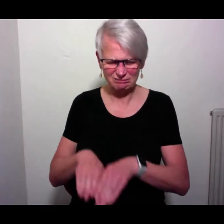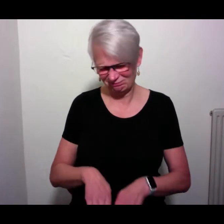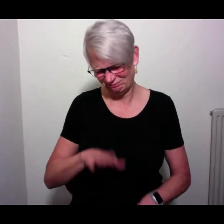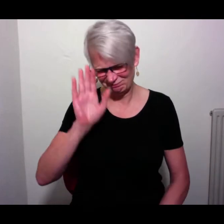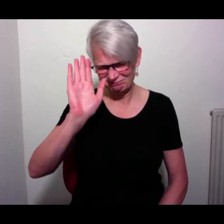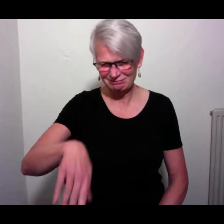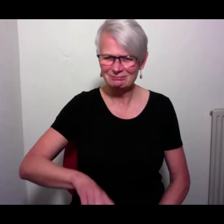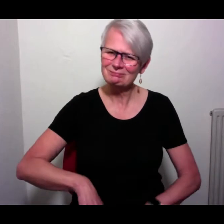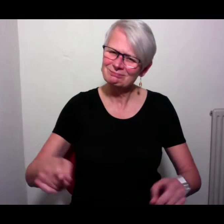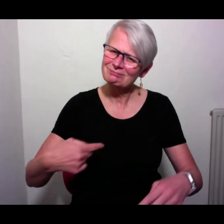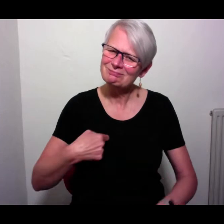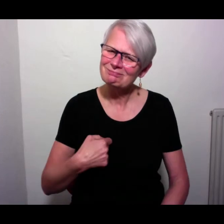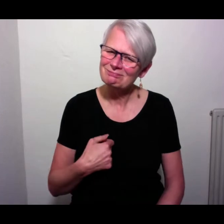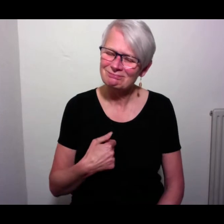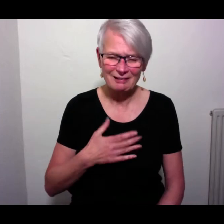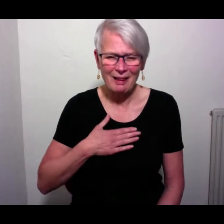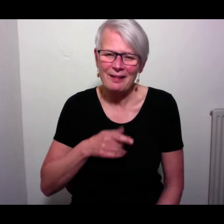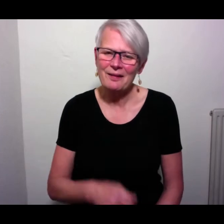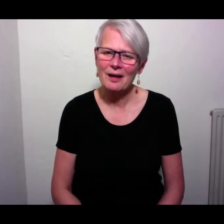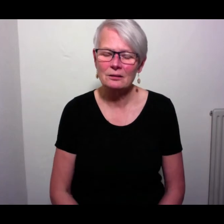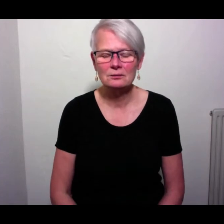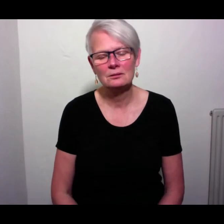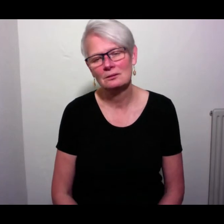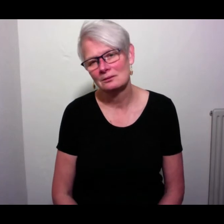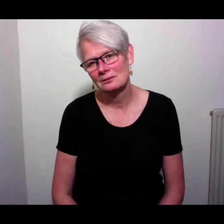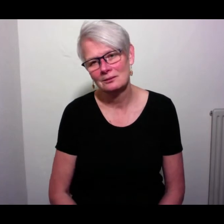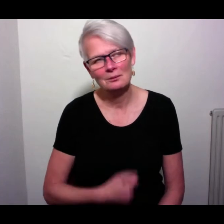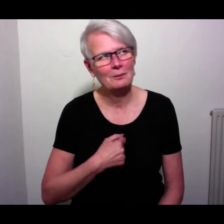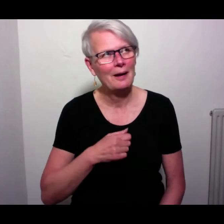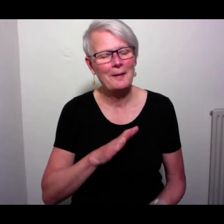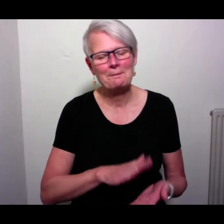either. But I quite like that.